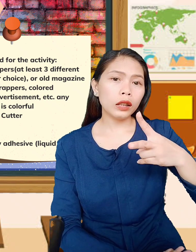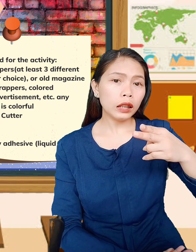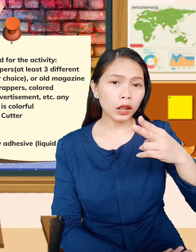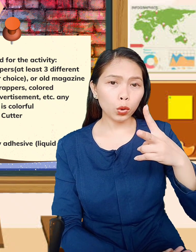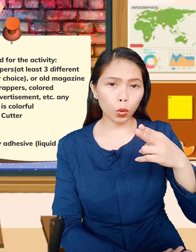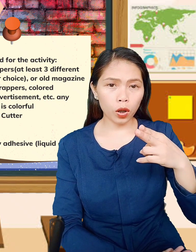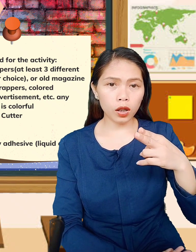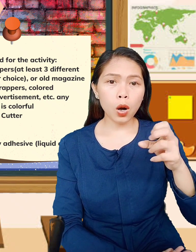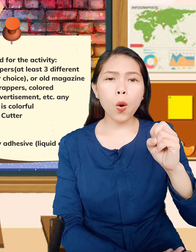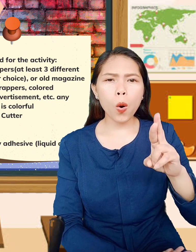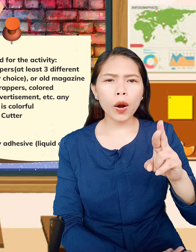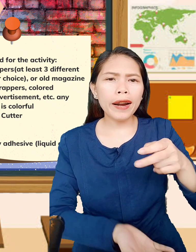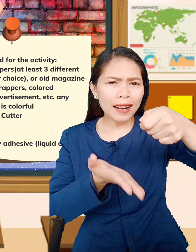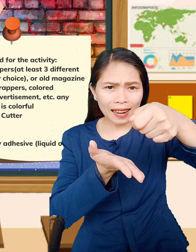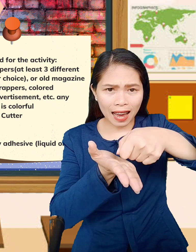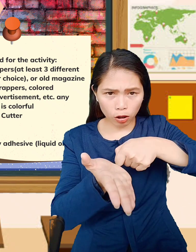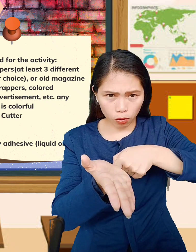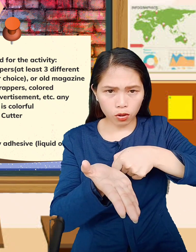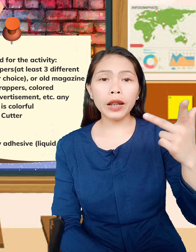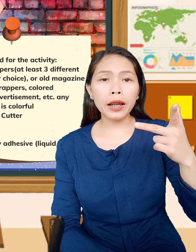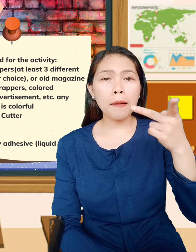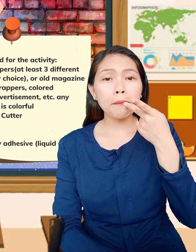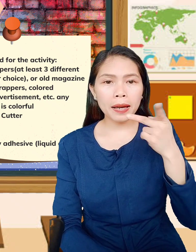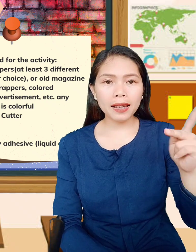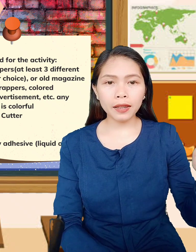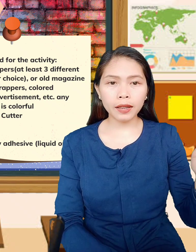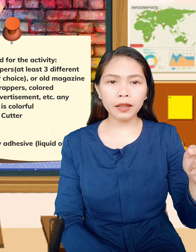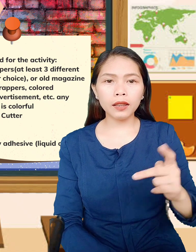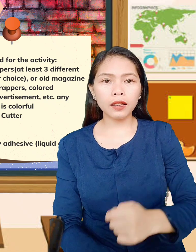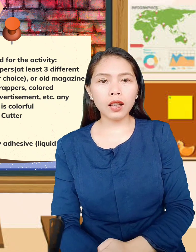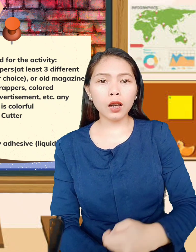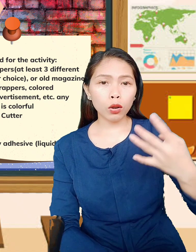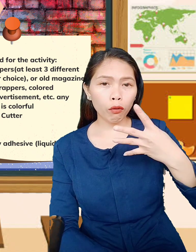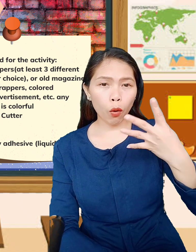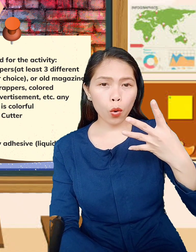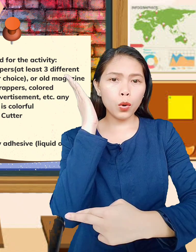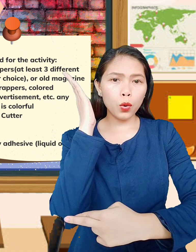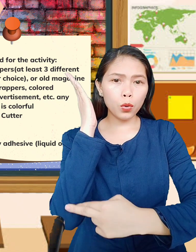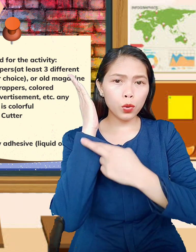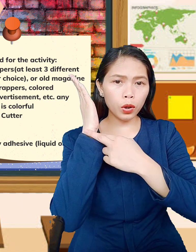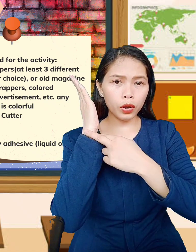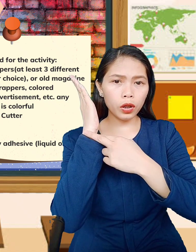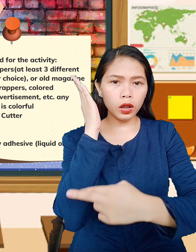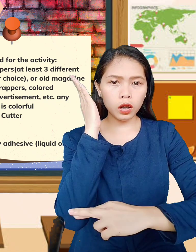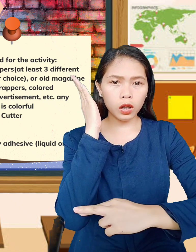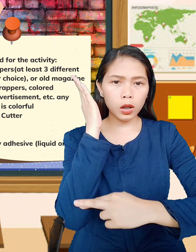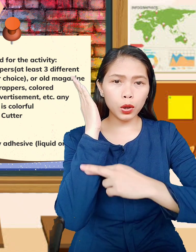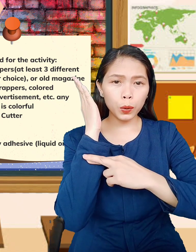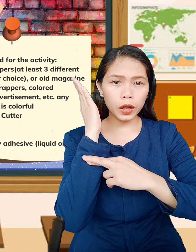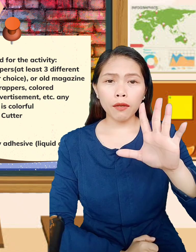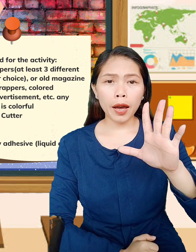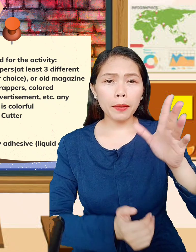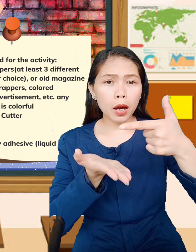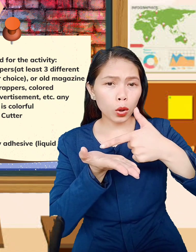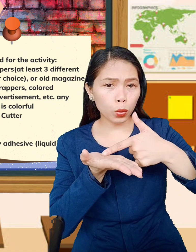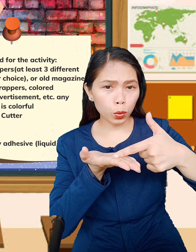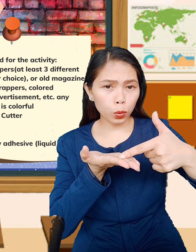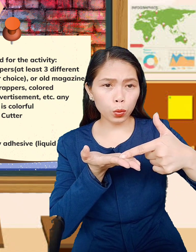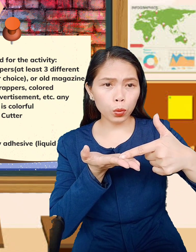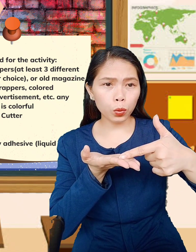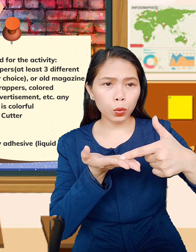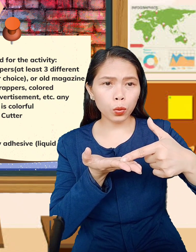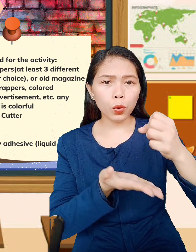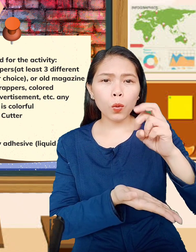2. Scissor or cutter. 3. Pencil. 4. Ruler.